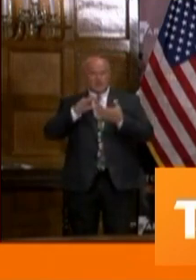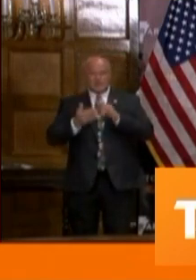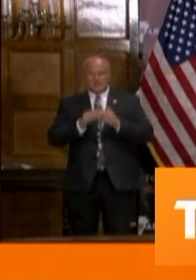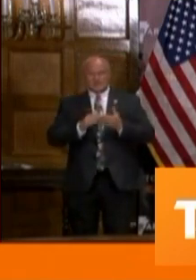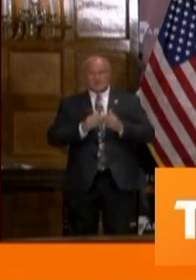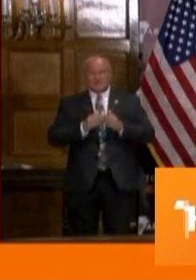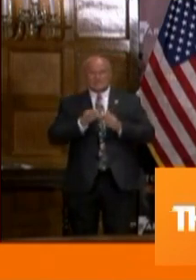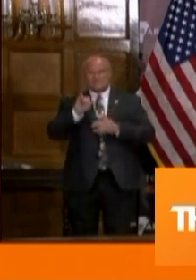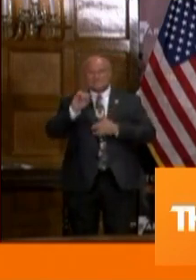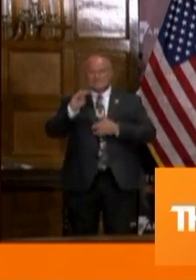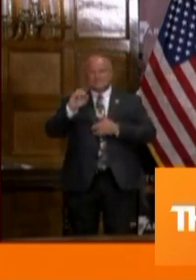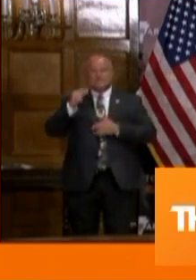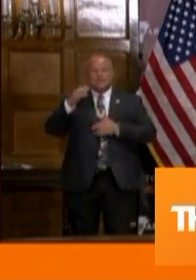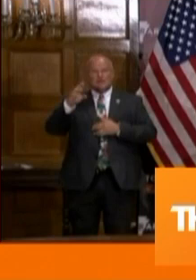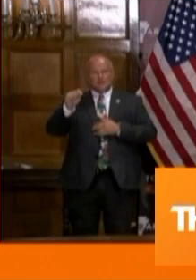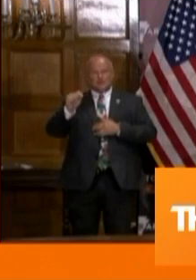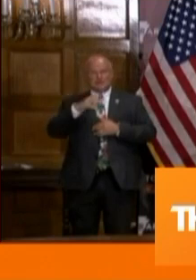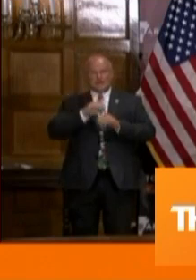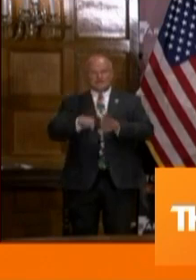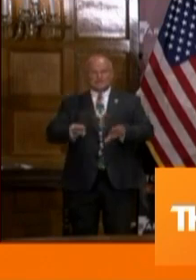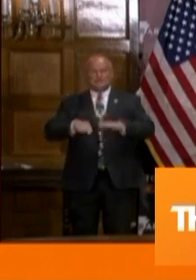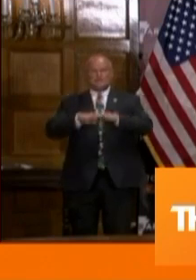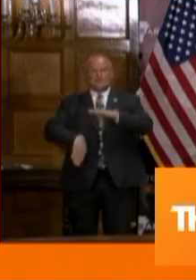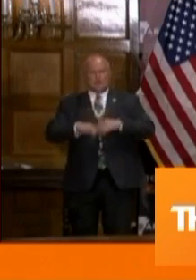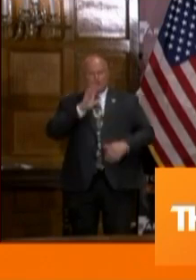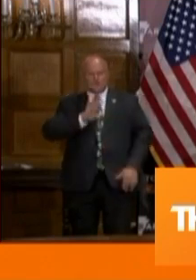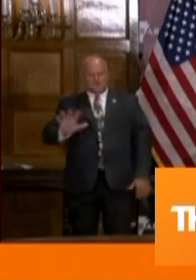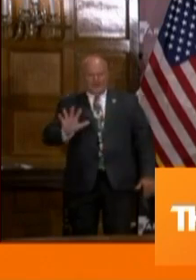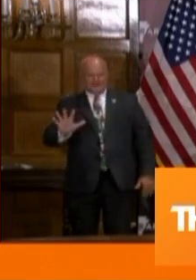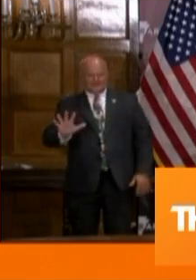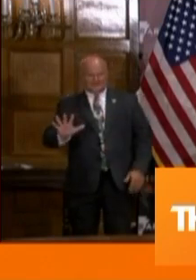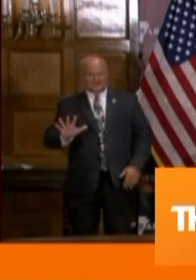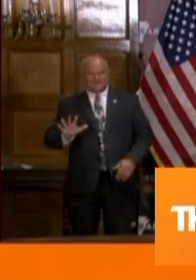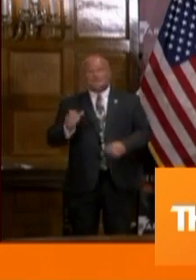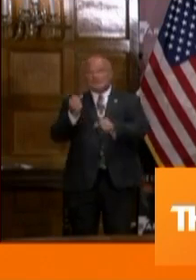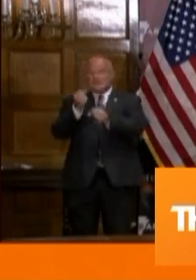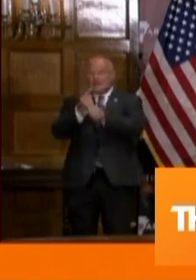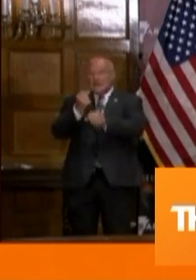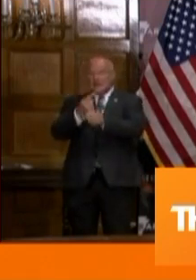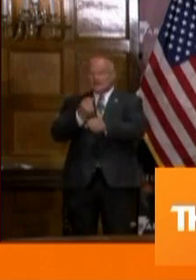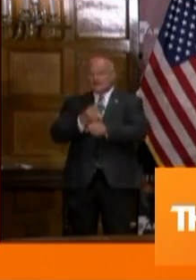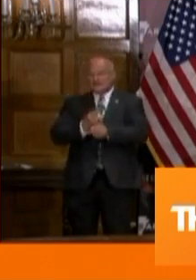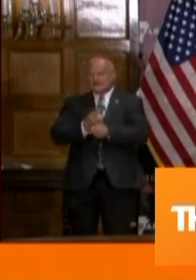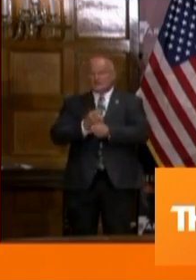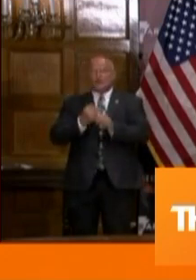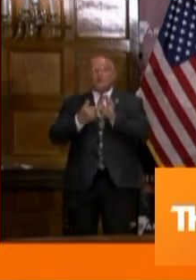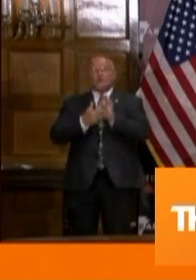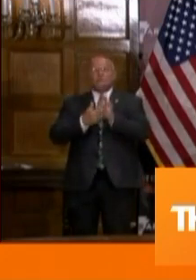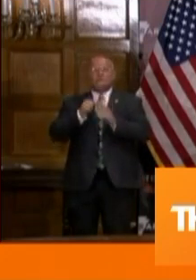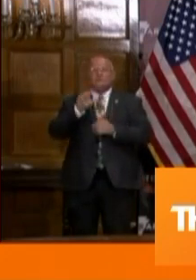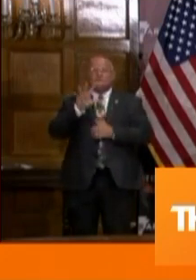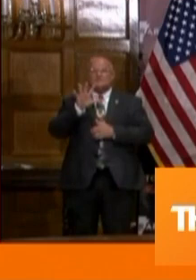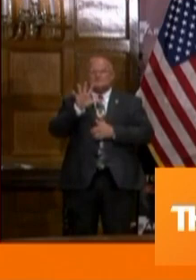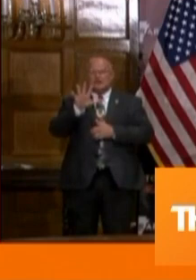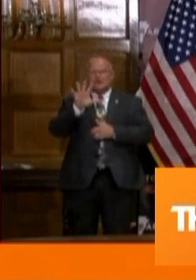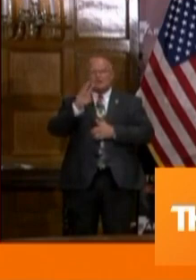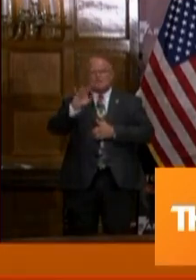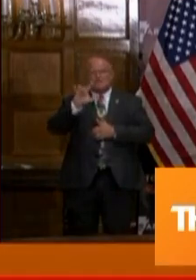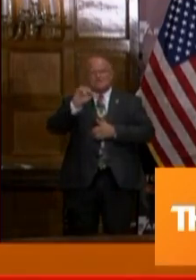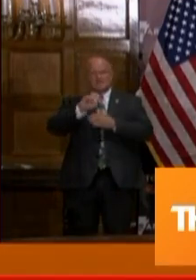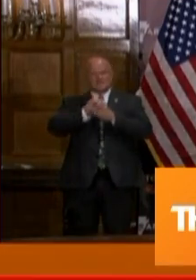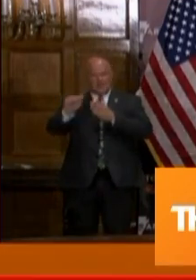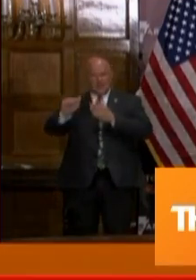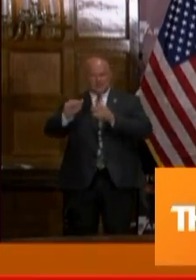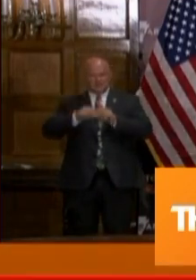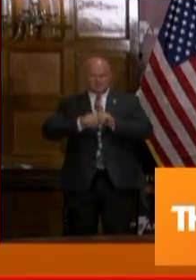communities, immigrant communities, and children under 5. Every year, roughly $7.5 billion in federal resources